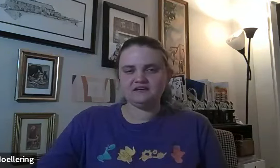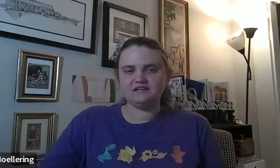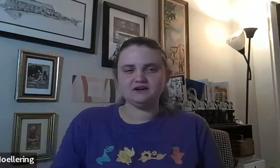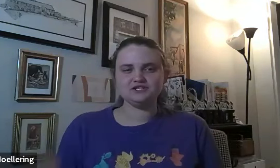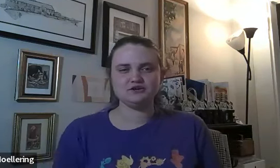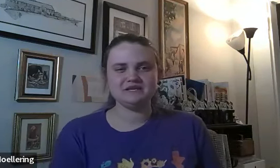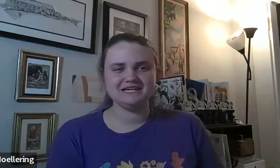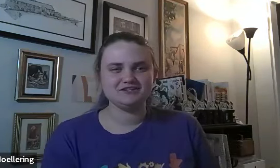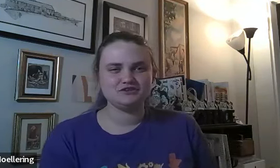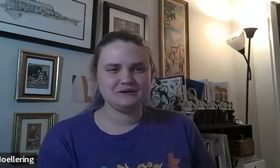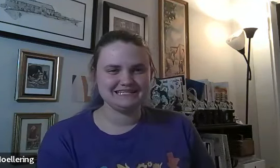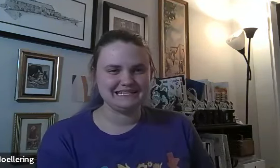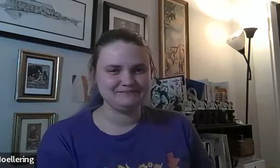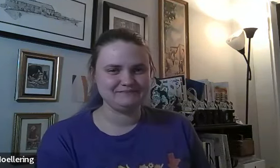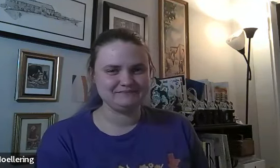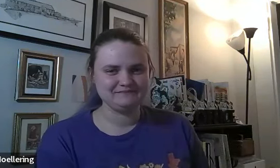Can y'all show me 20?